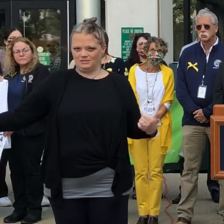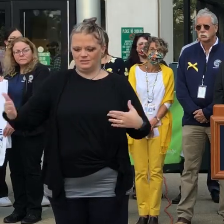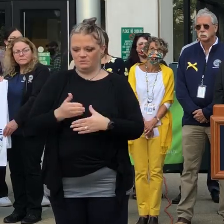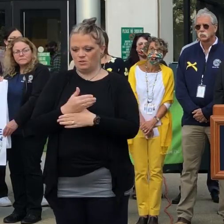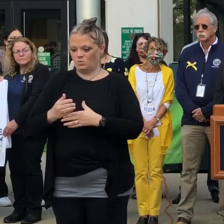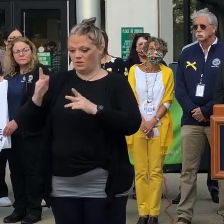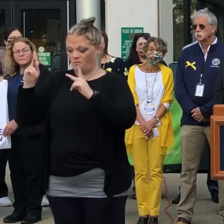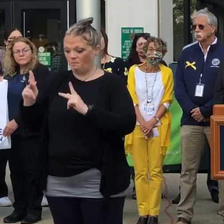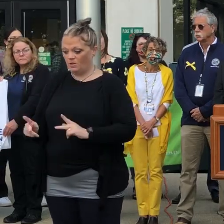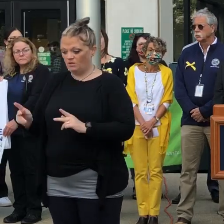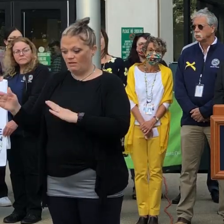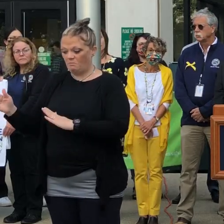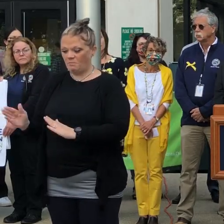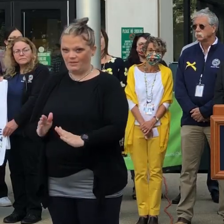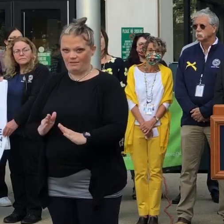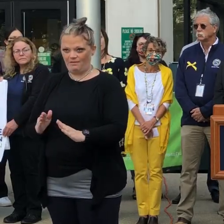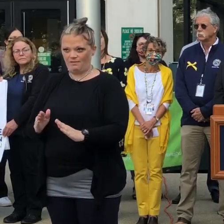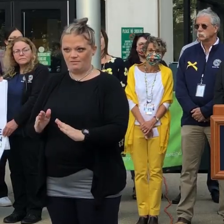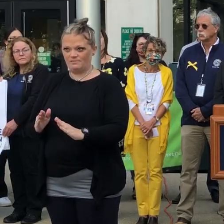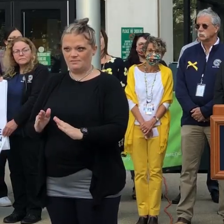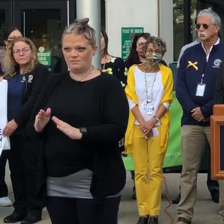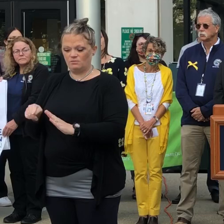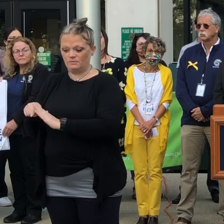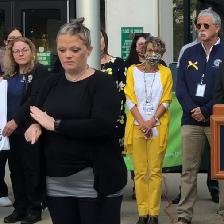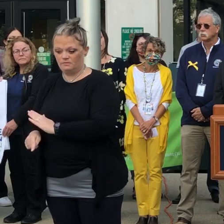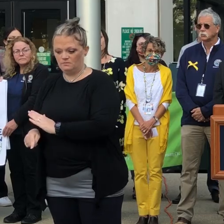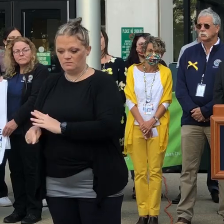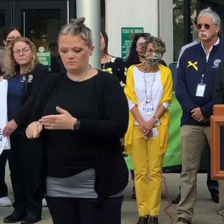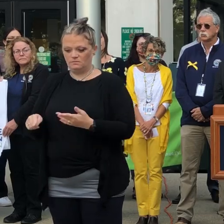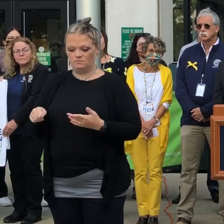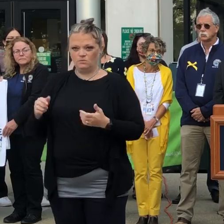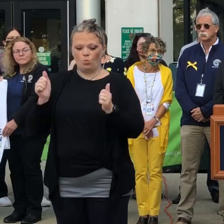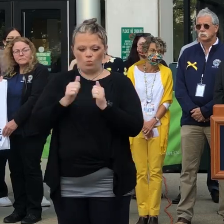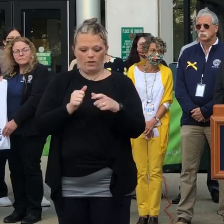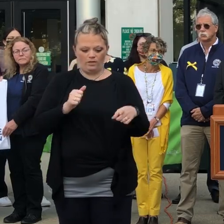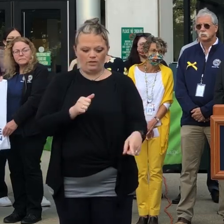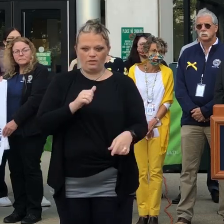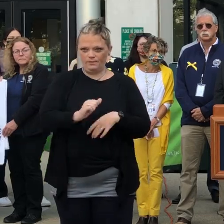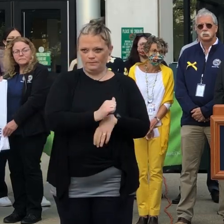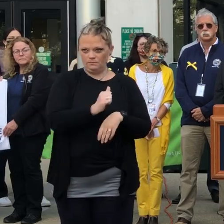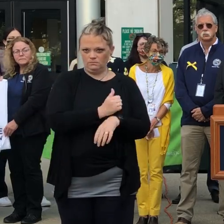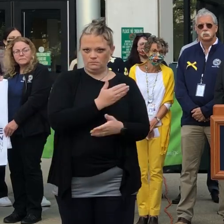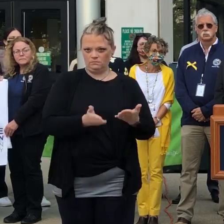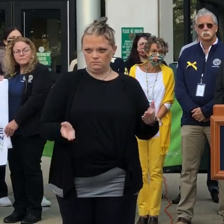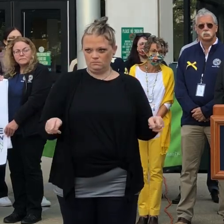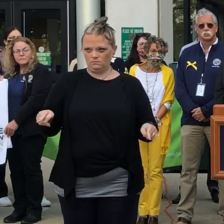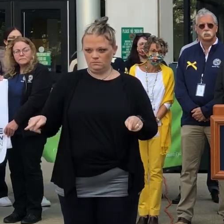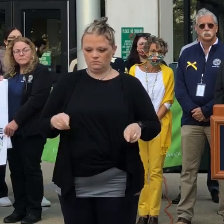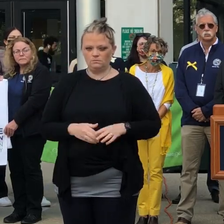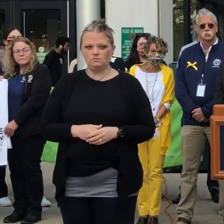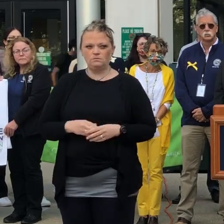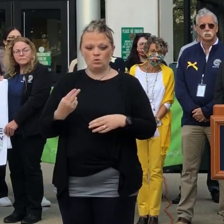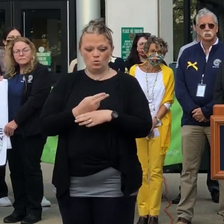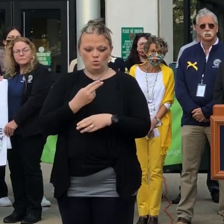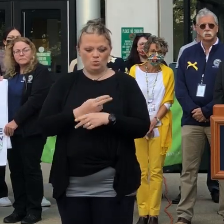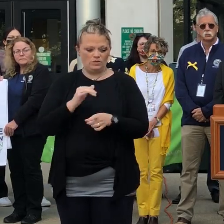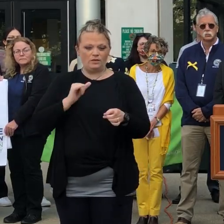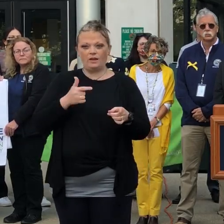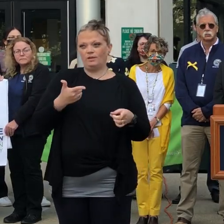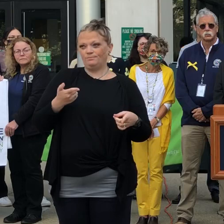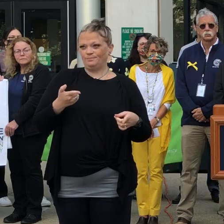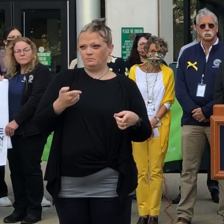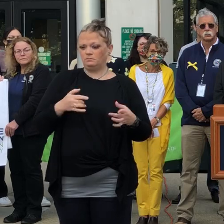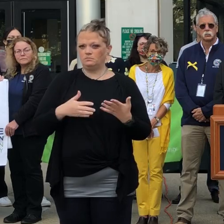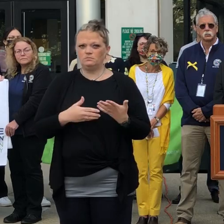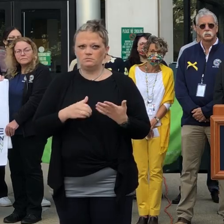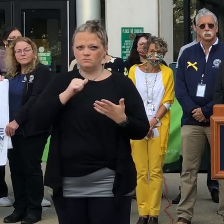person who plans to take their life and a lethal method for doing so. Using a very lethal method like a firearm does